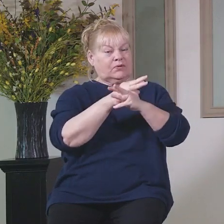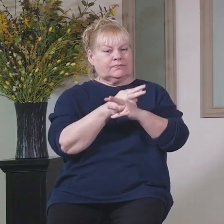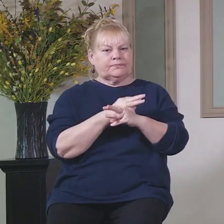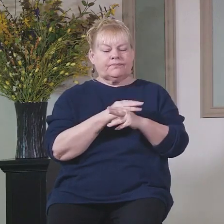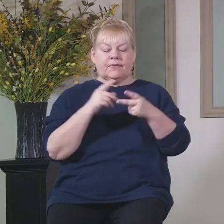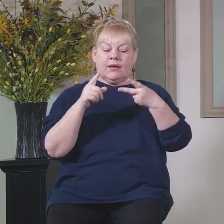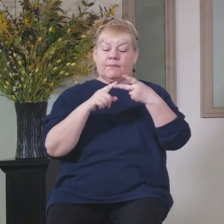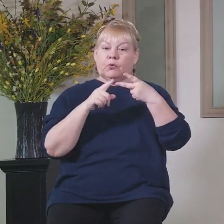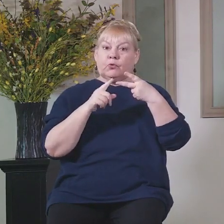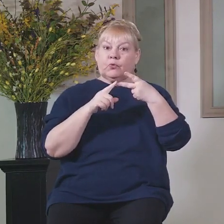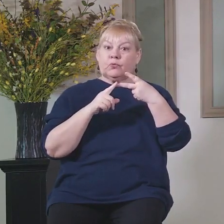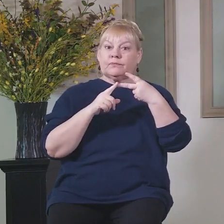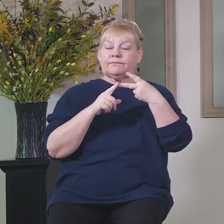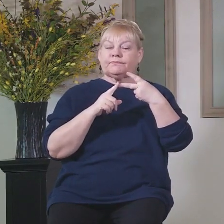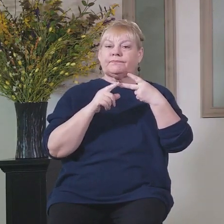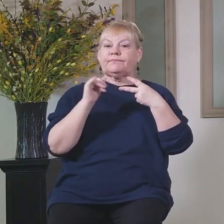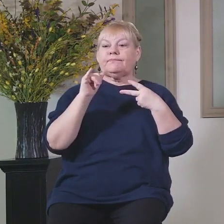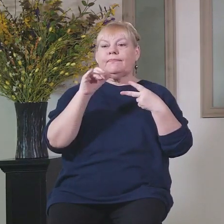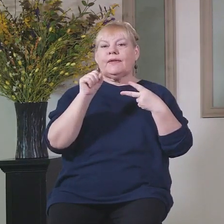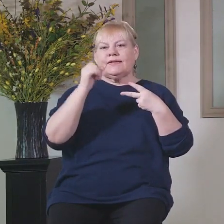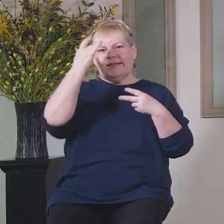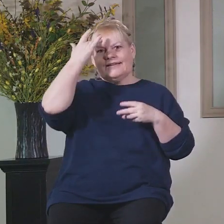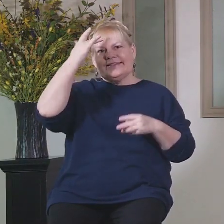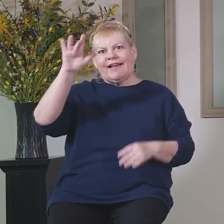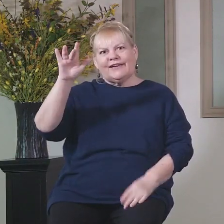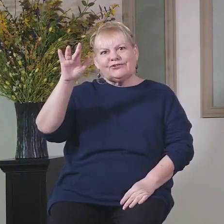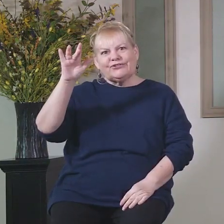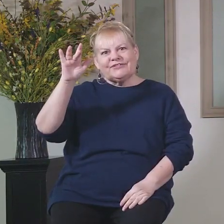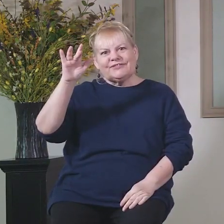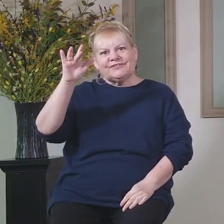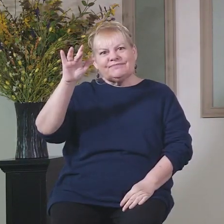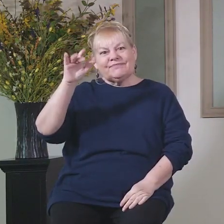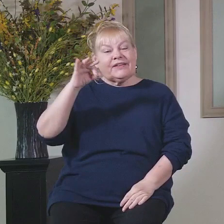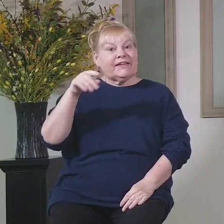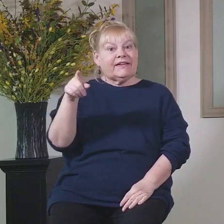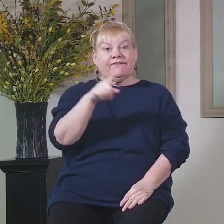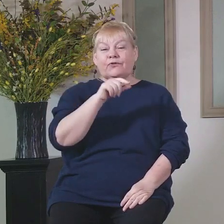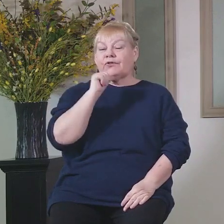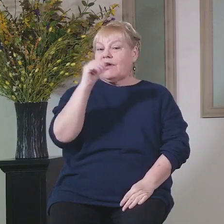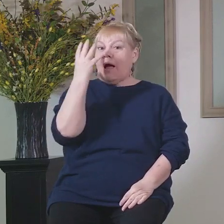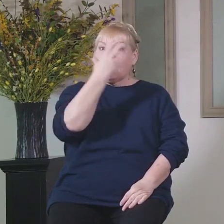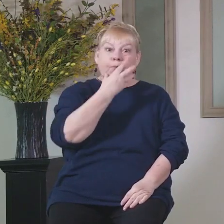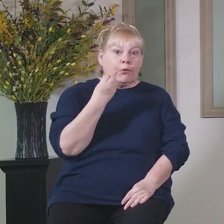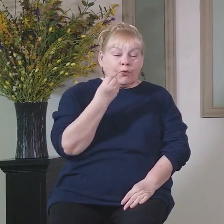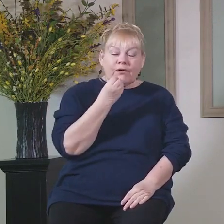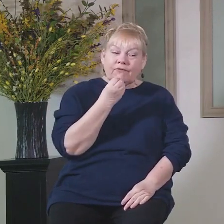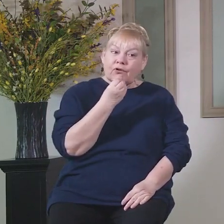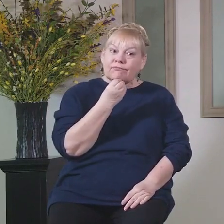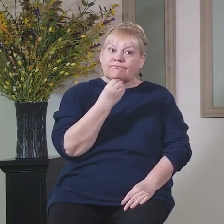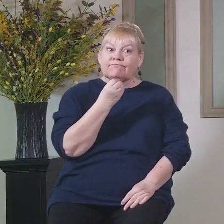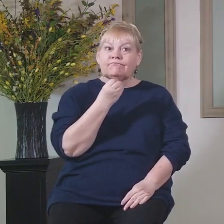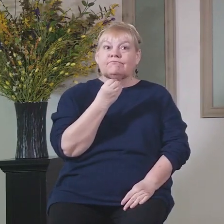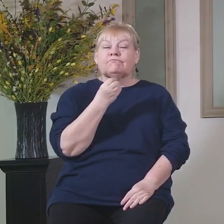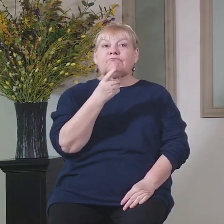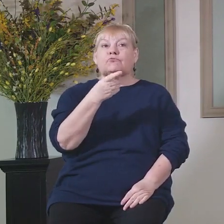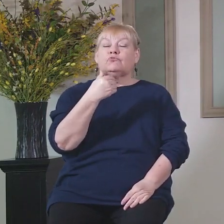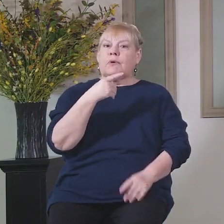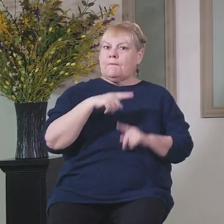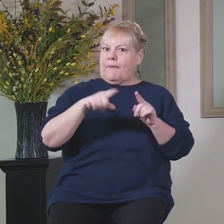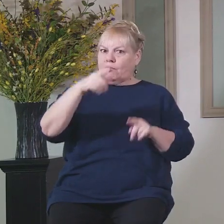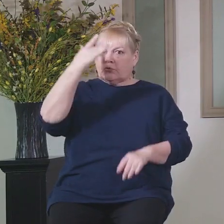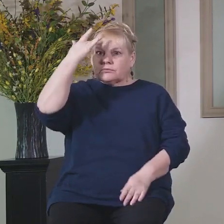Number two is intelligence. If you're not beautiful and you have